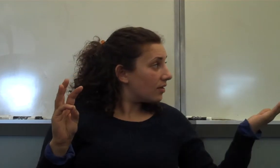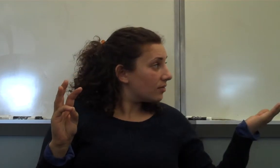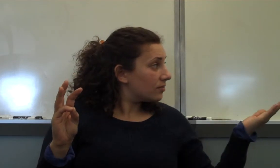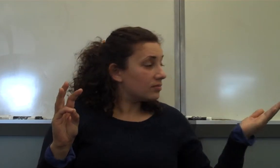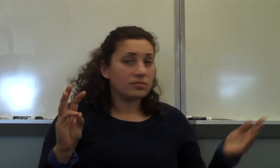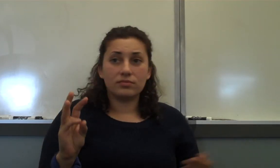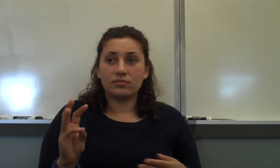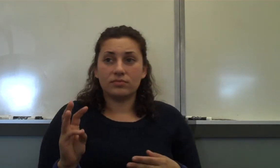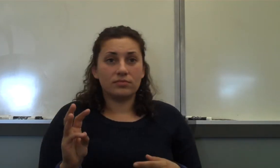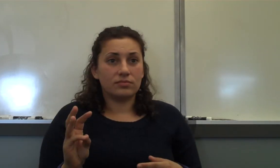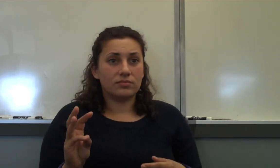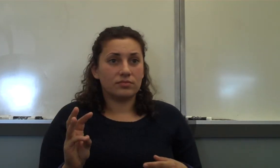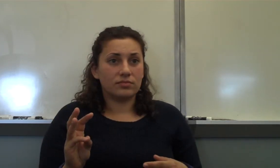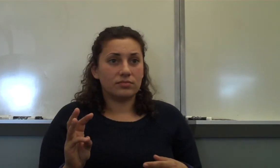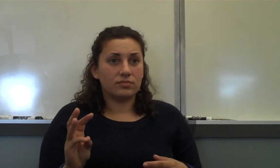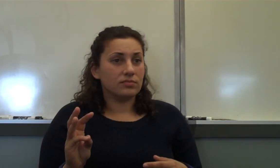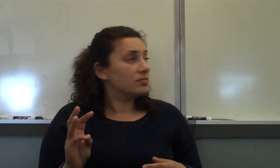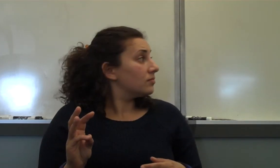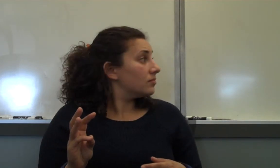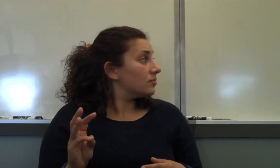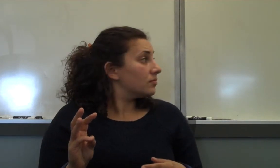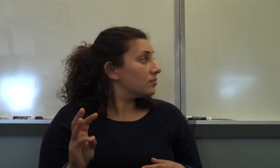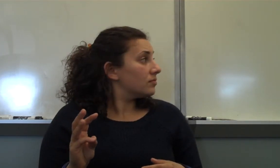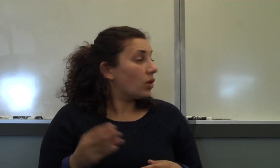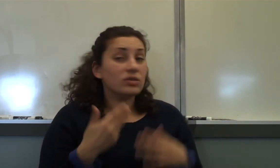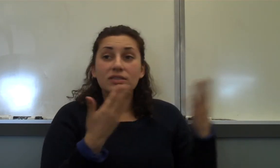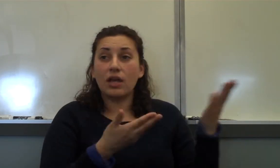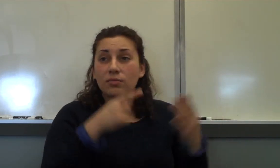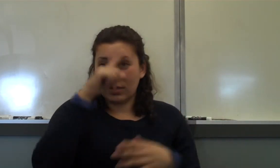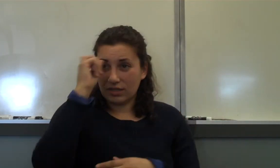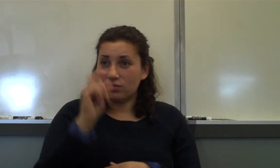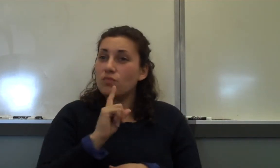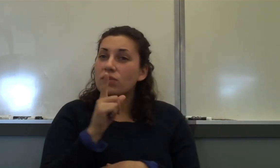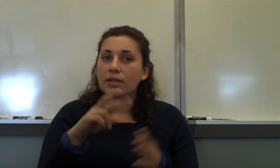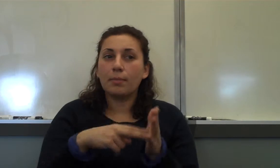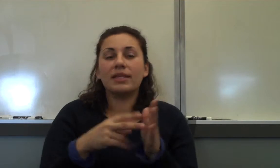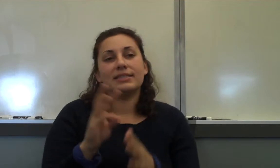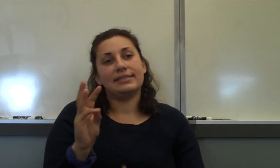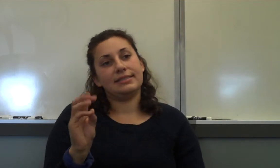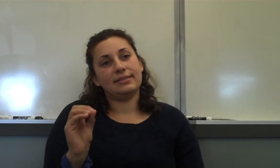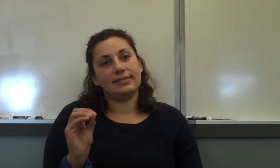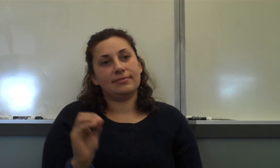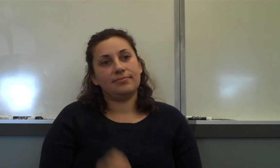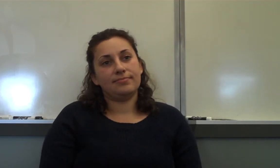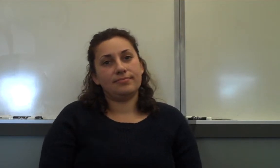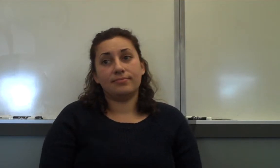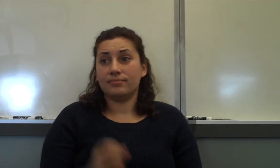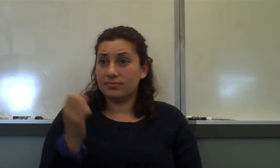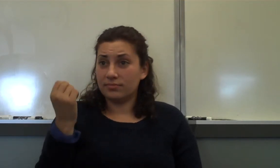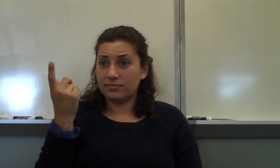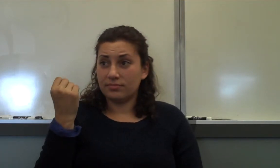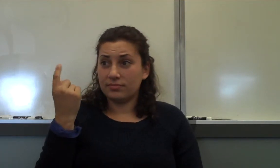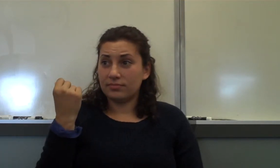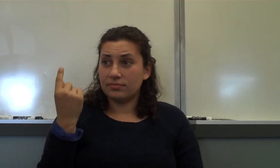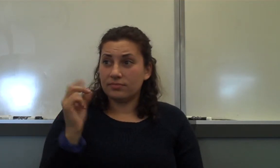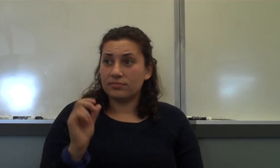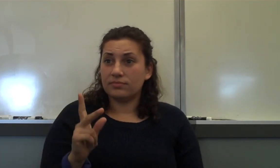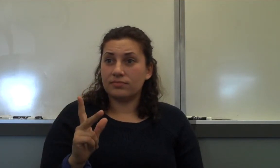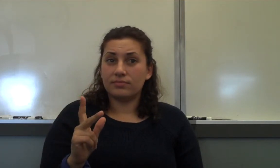here. Okay? It goes there because it's really 60. Okay, got that? Everyone okay with that? Yes. All right.